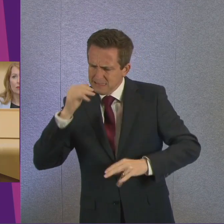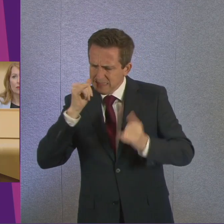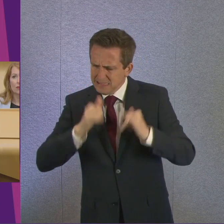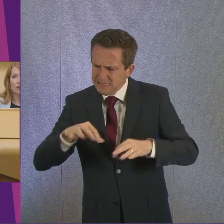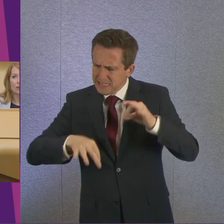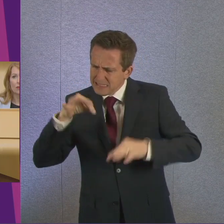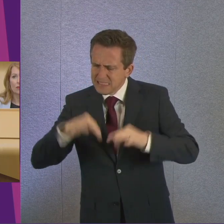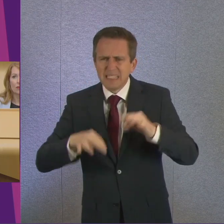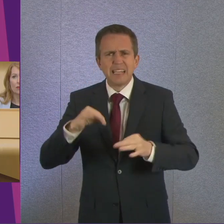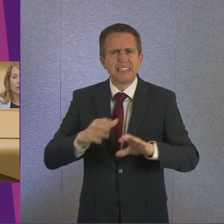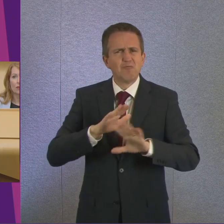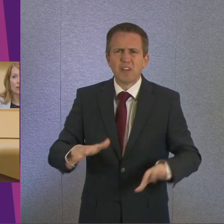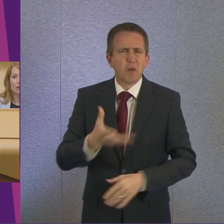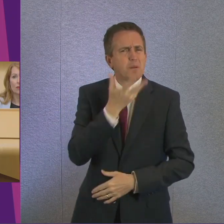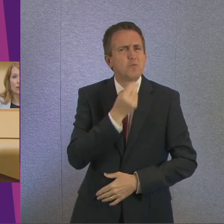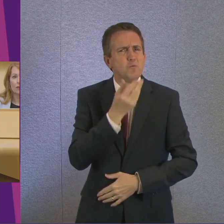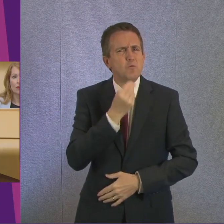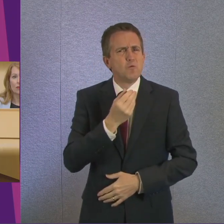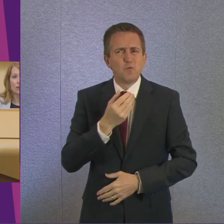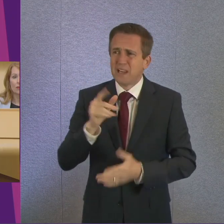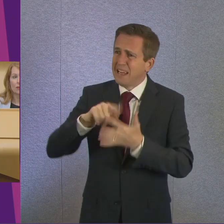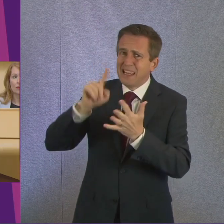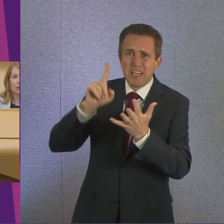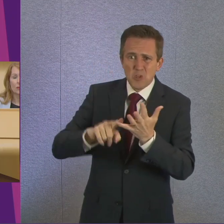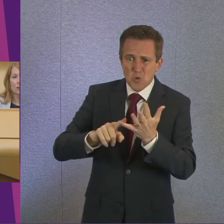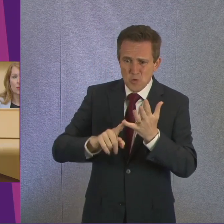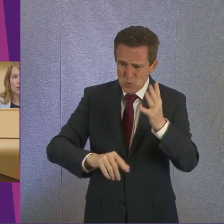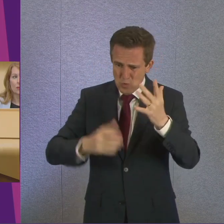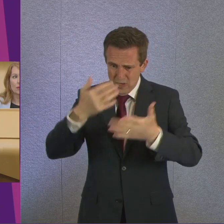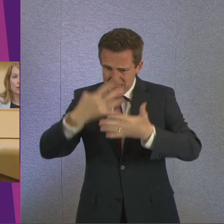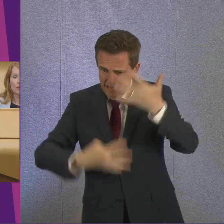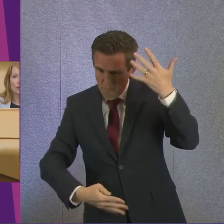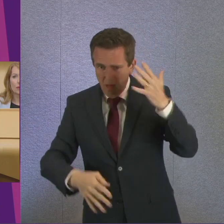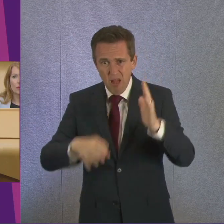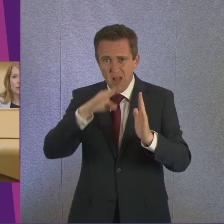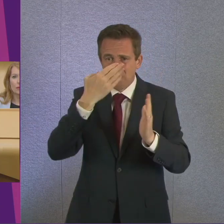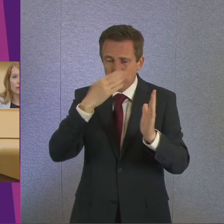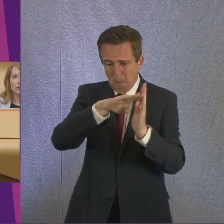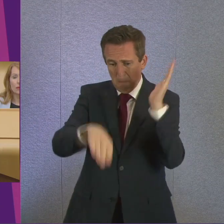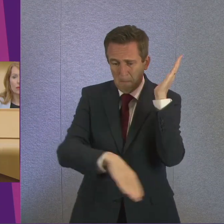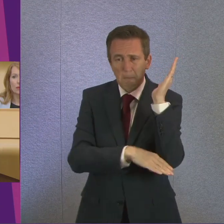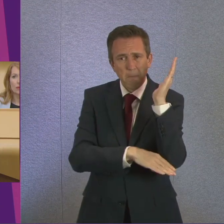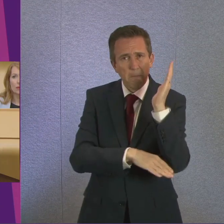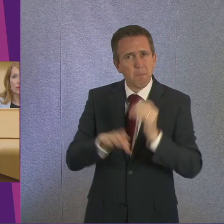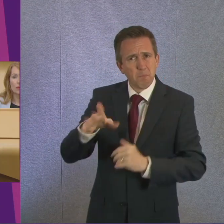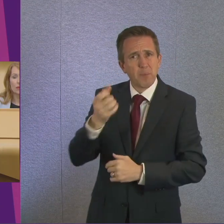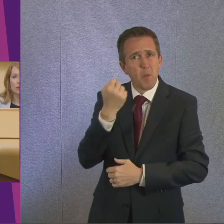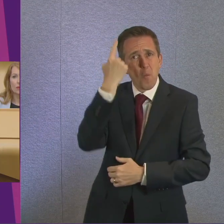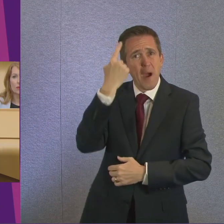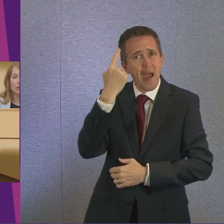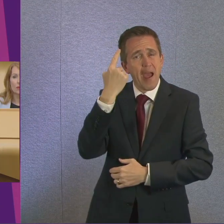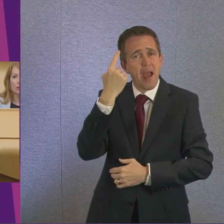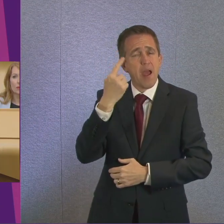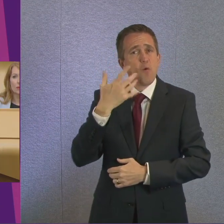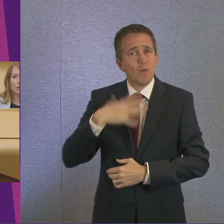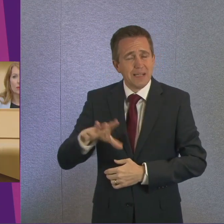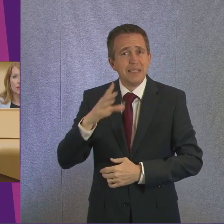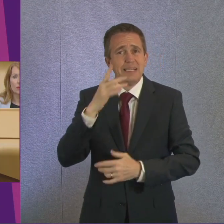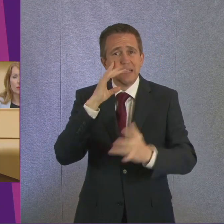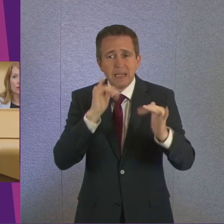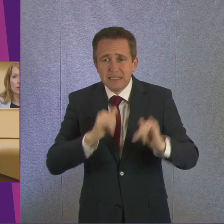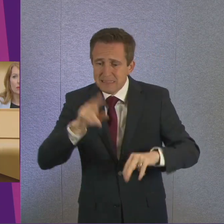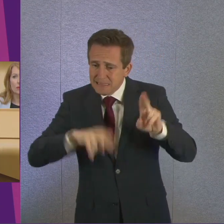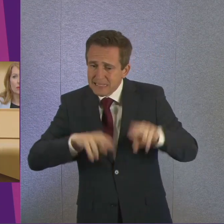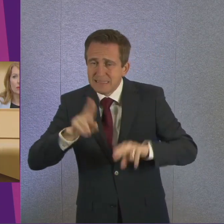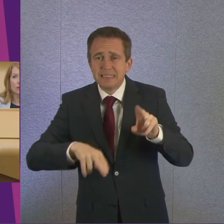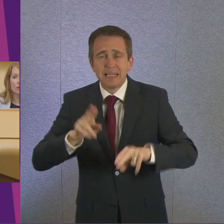underused? Indeed, we're close to the bottom of the EU testing table. And the Cabinet Secretary will be aware too, as well as testing, we need to have